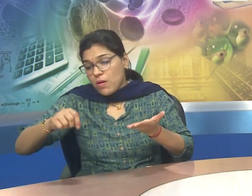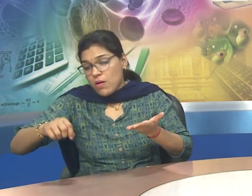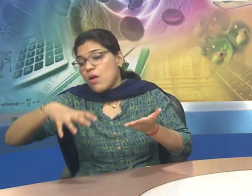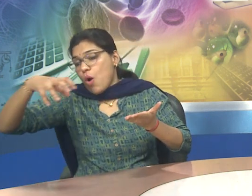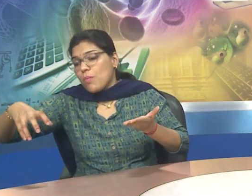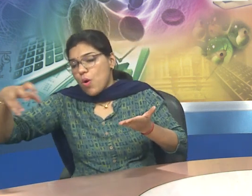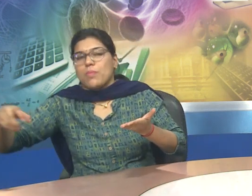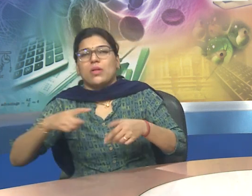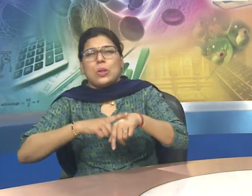and then we can